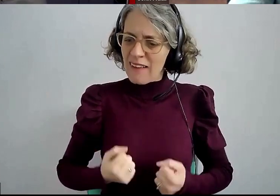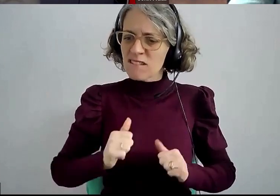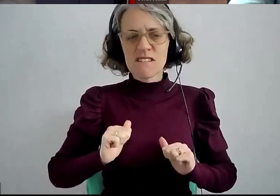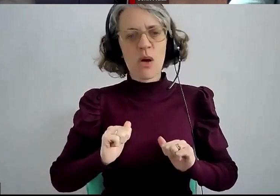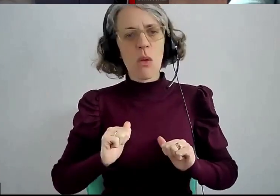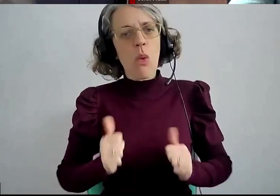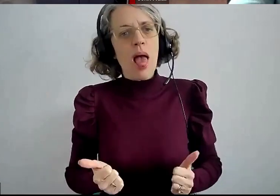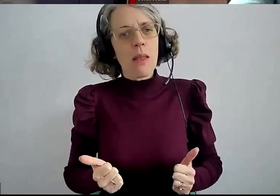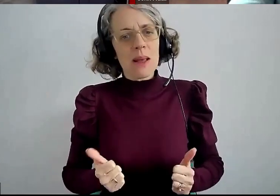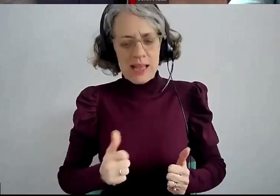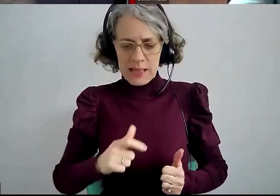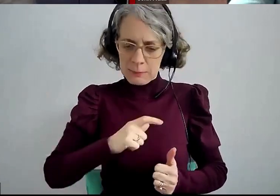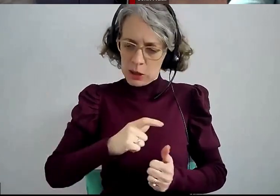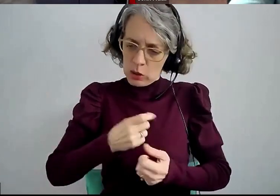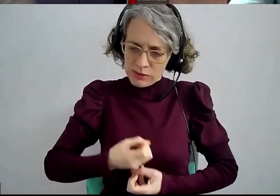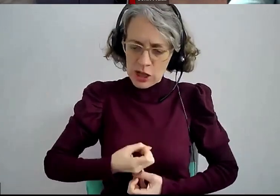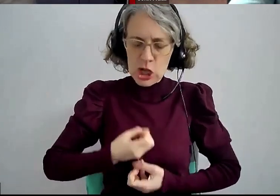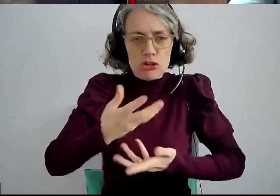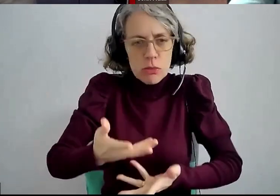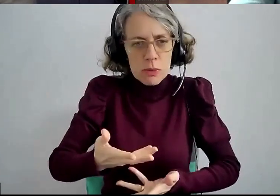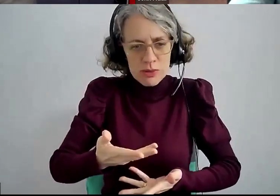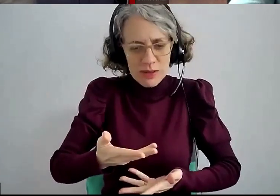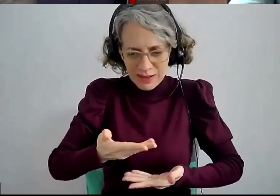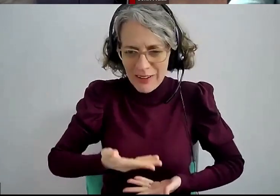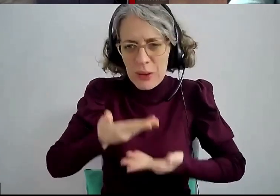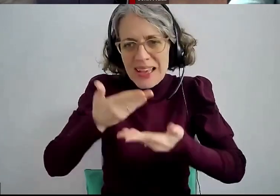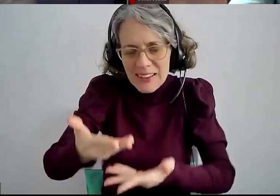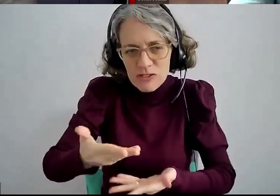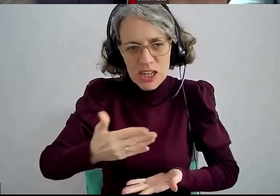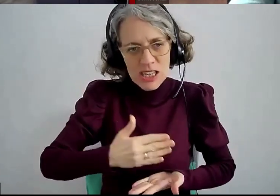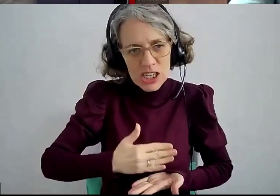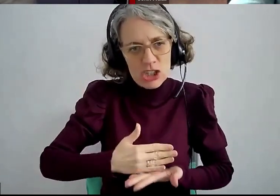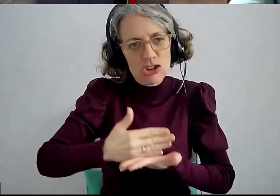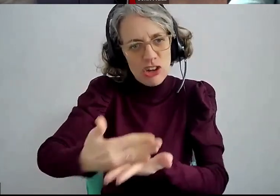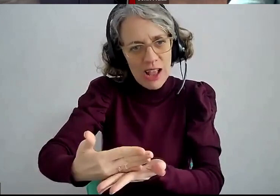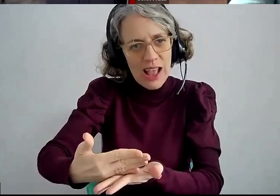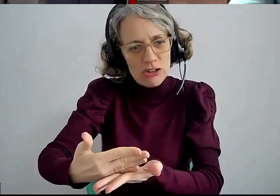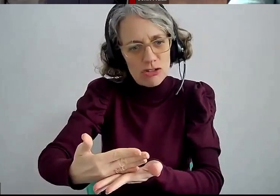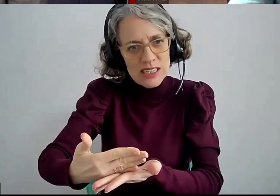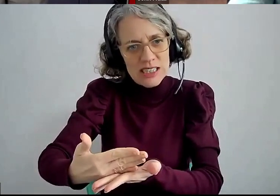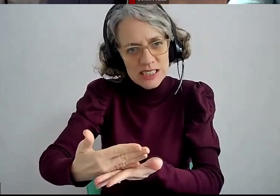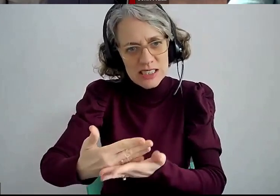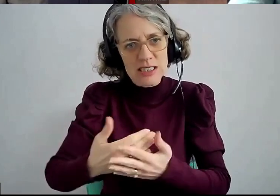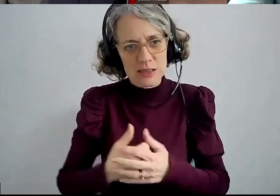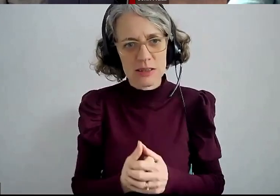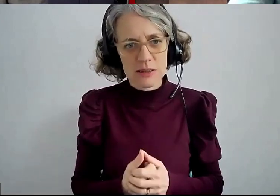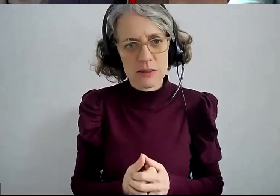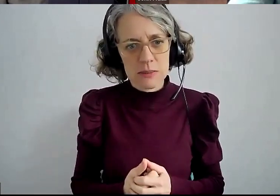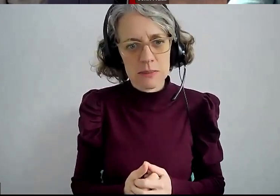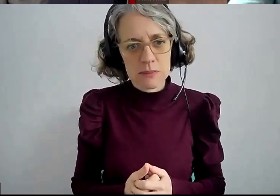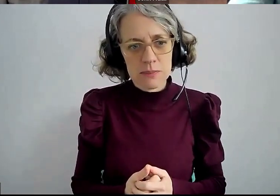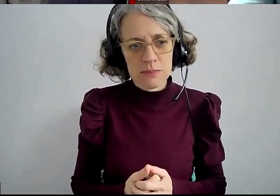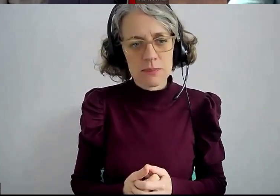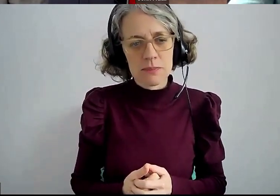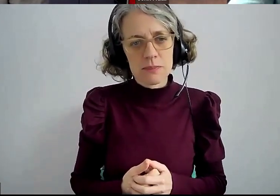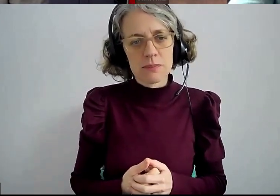well-being from contributing and giving and sharing that they want. We're